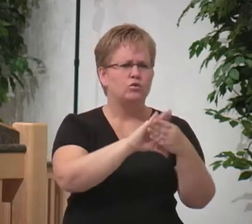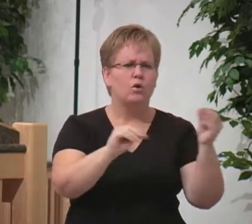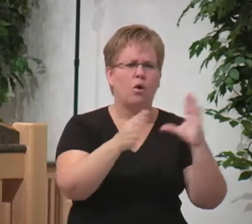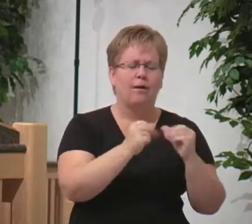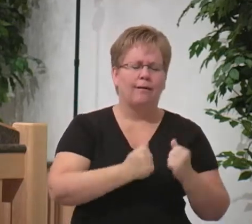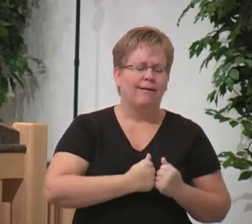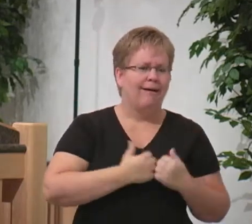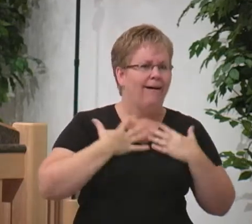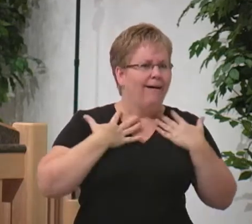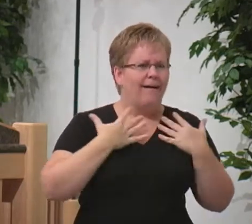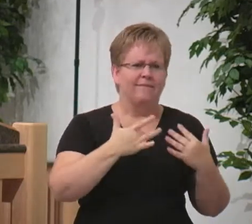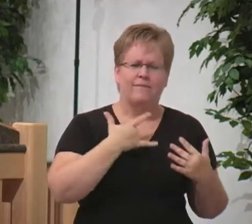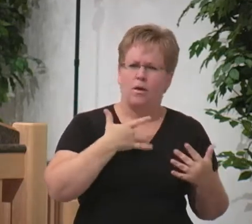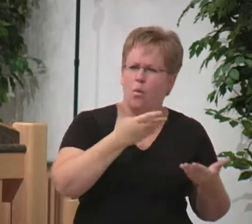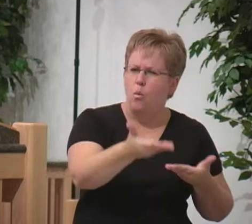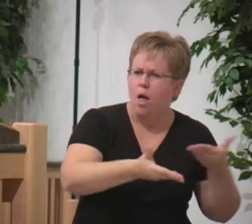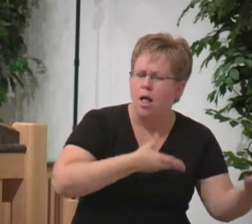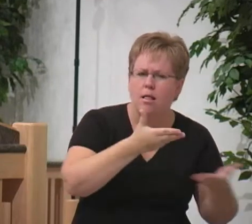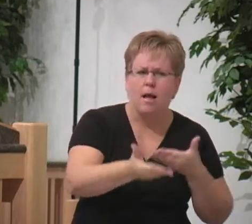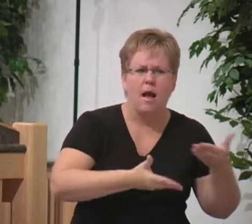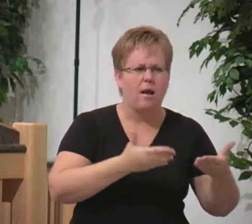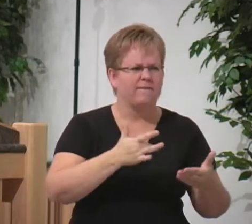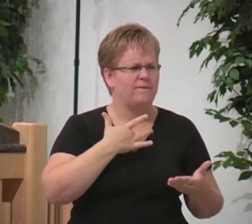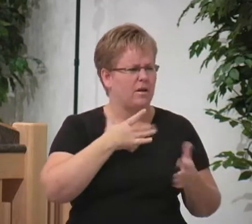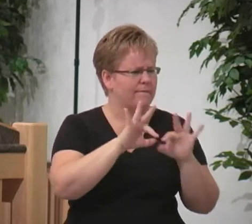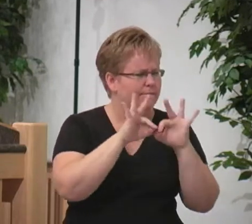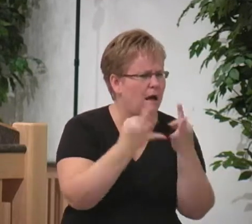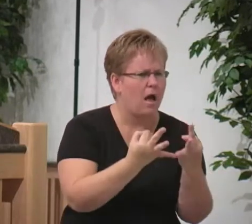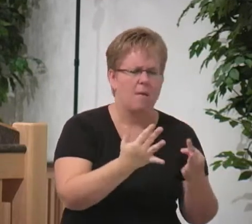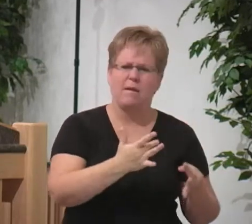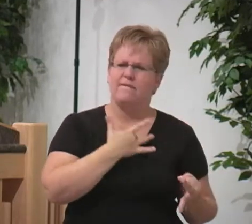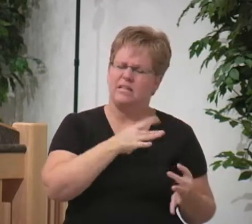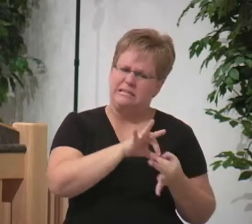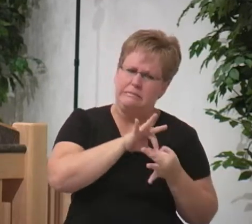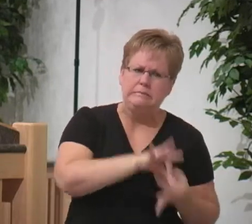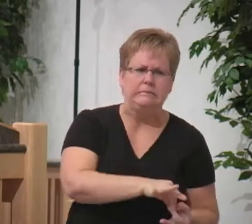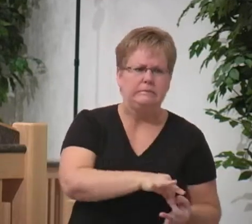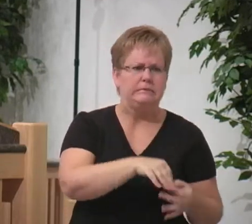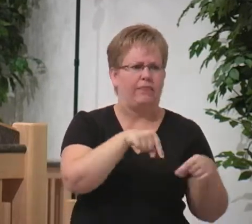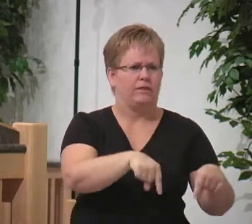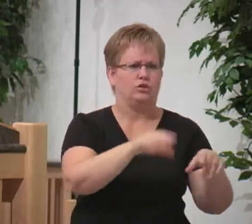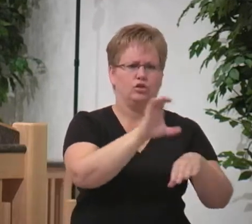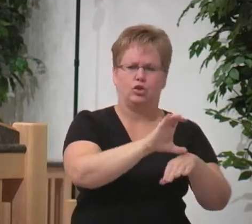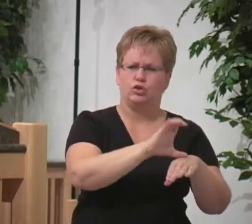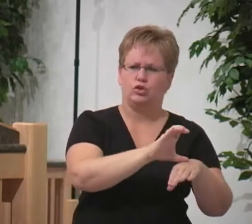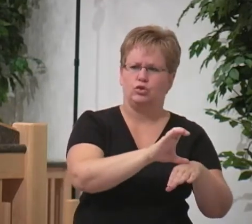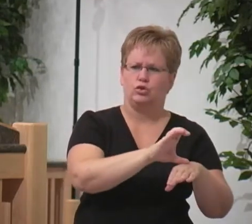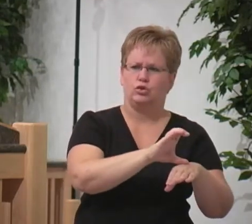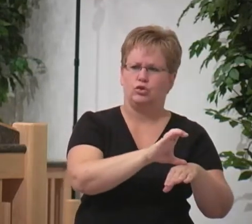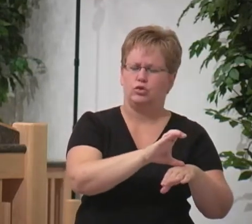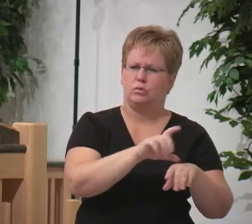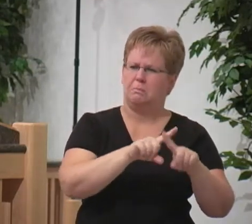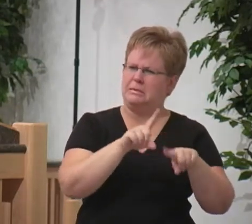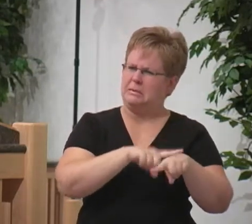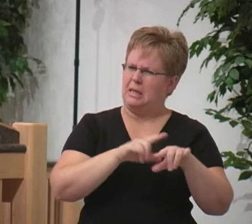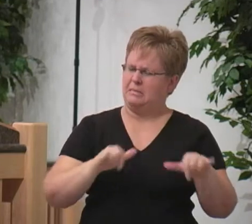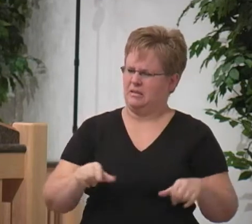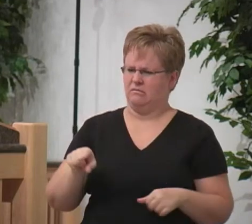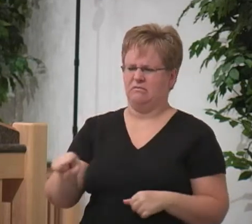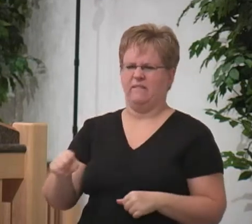people. People who find a deep sense of family and community here, and people who are members only in name and